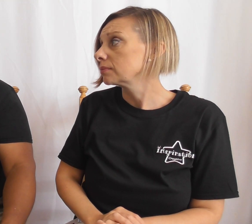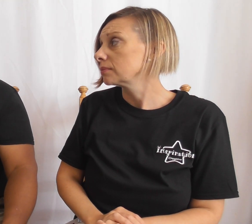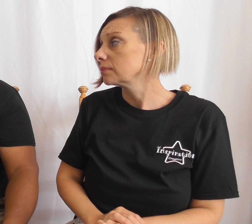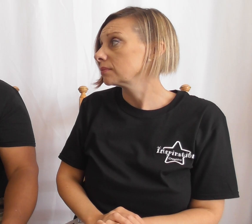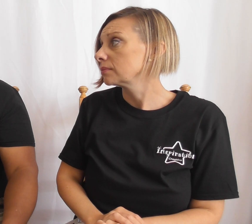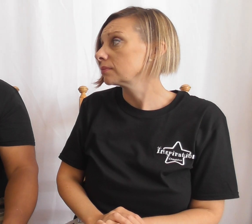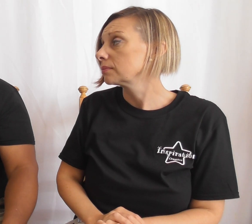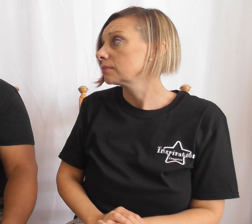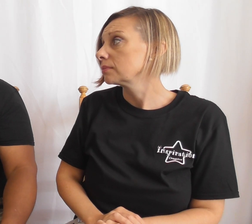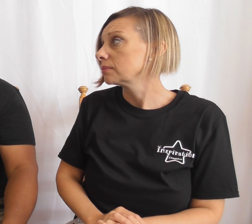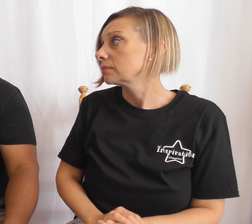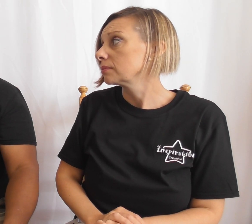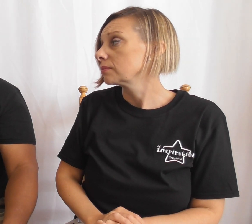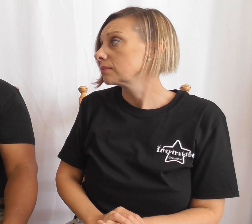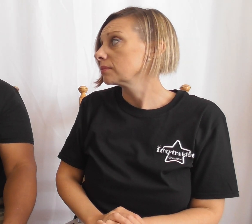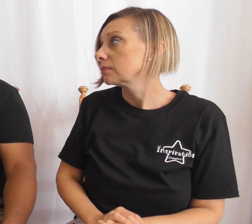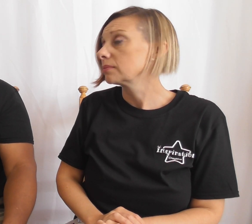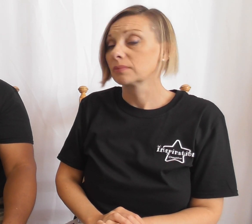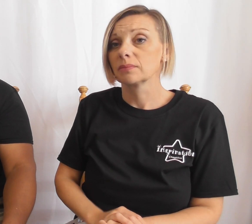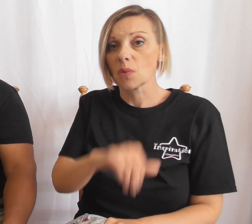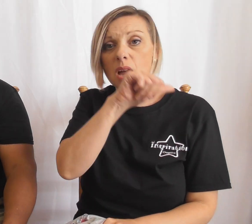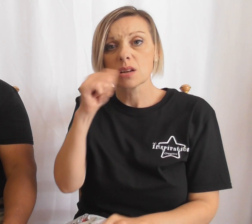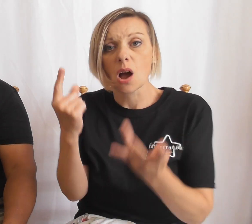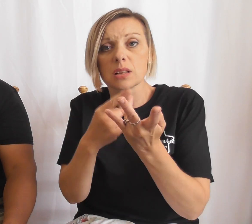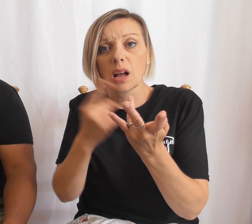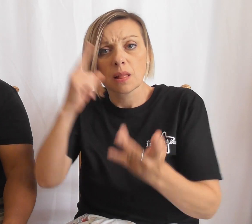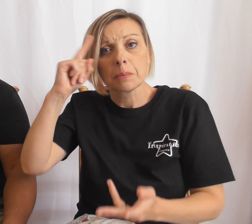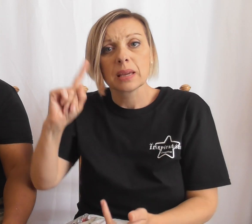nice, and it's nice for other people.